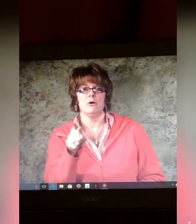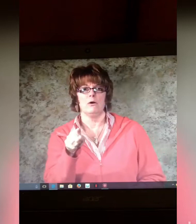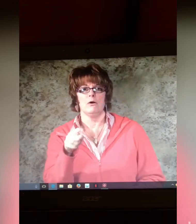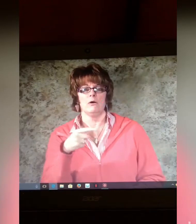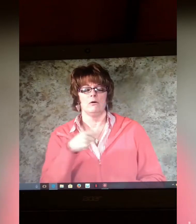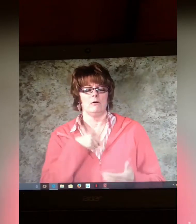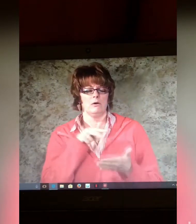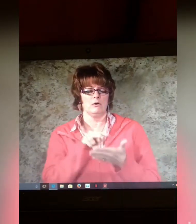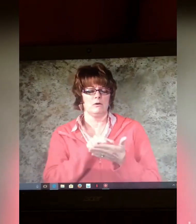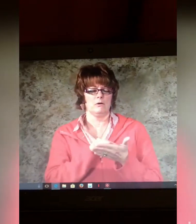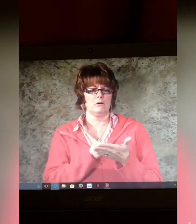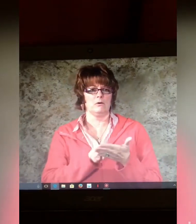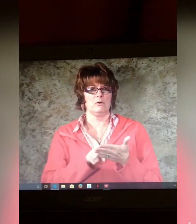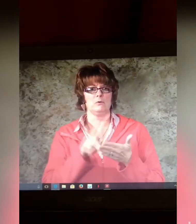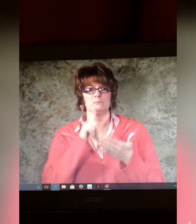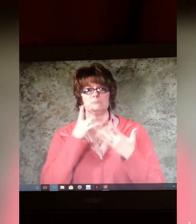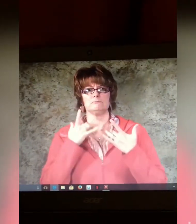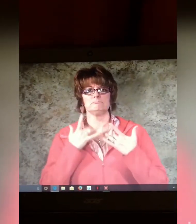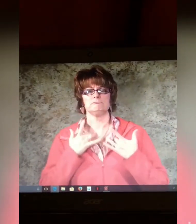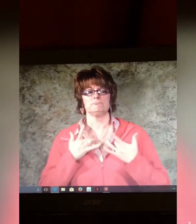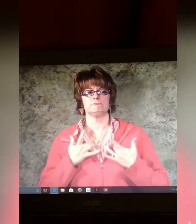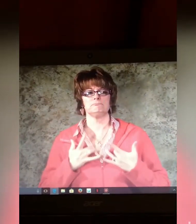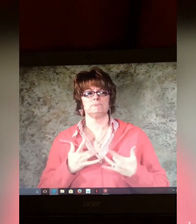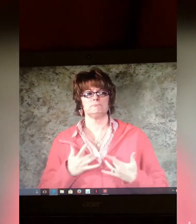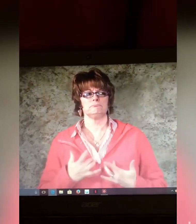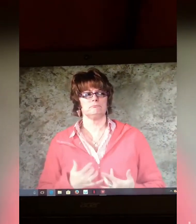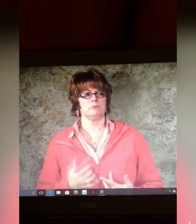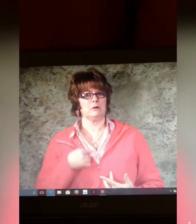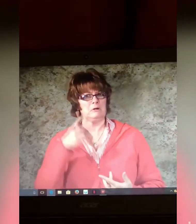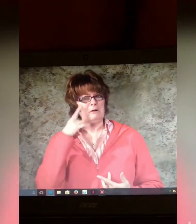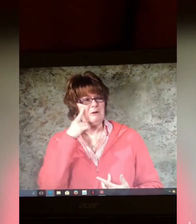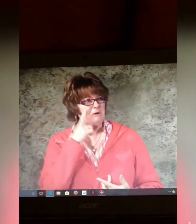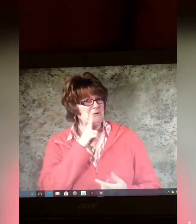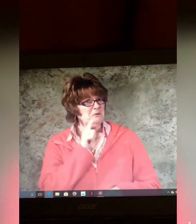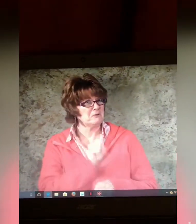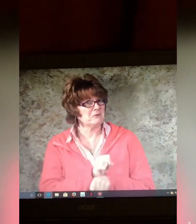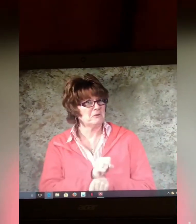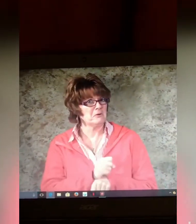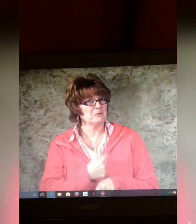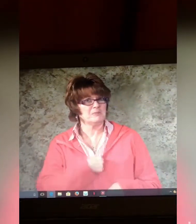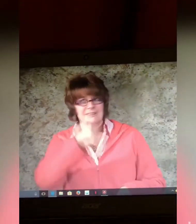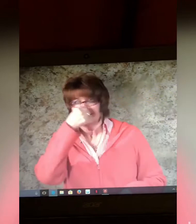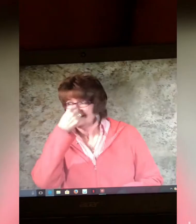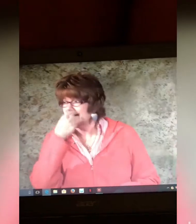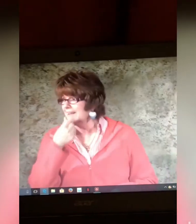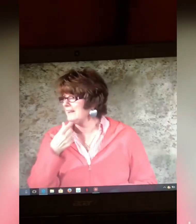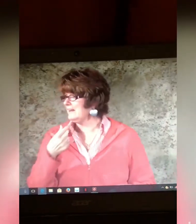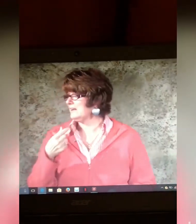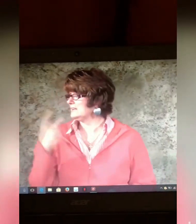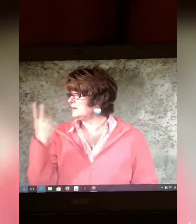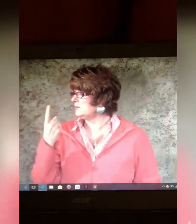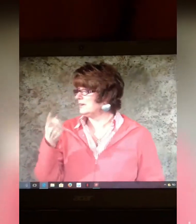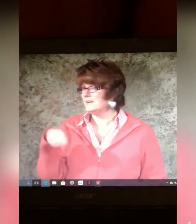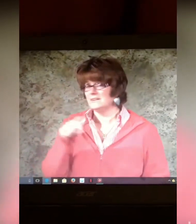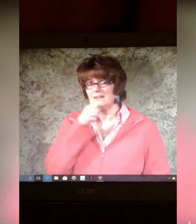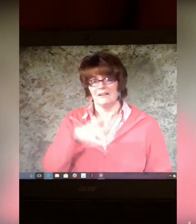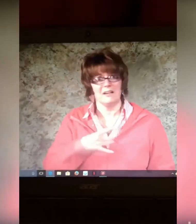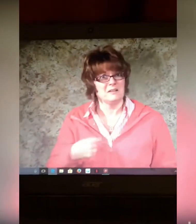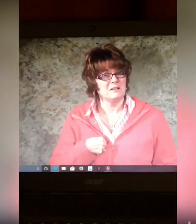too." And I read it, and I was just so upset. And I was thinking, like, does someone really